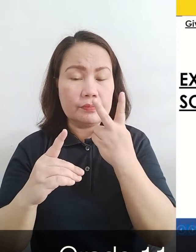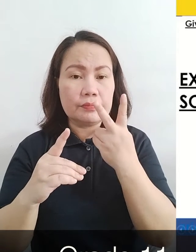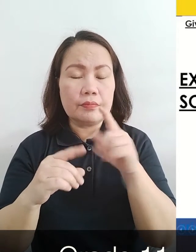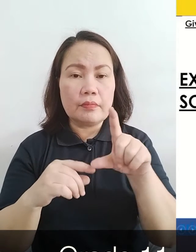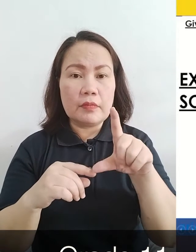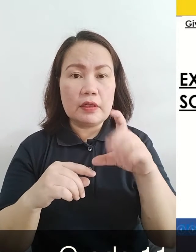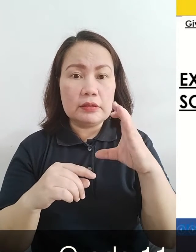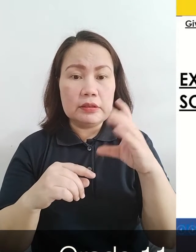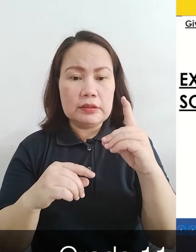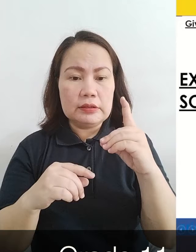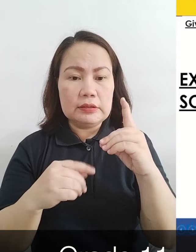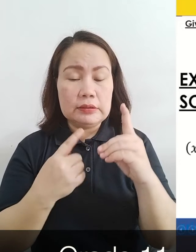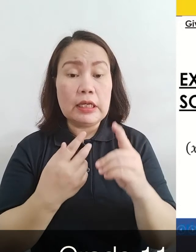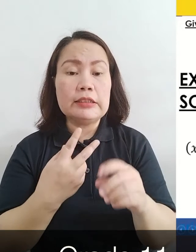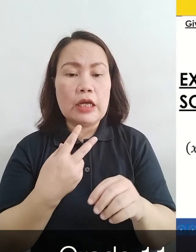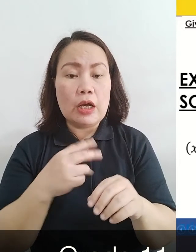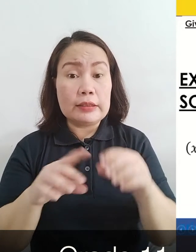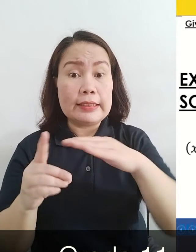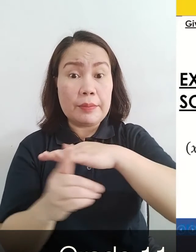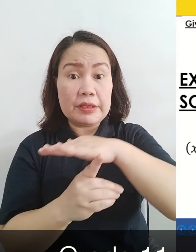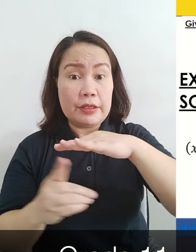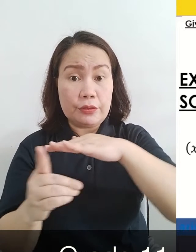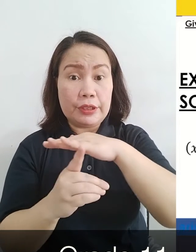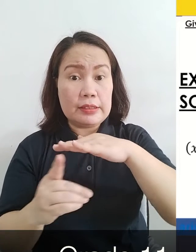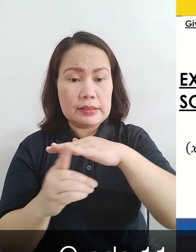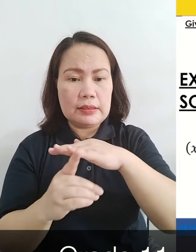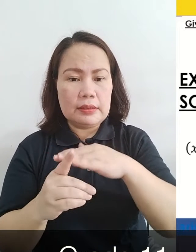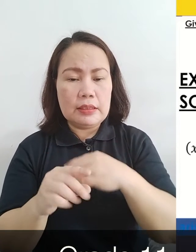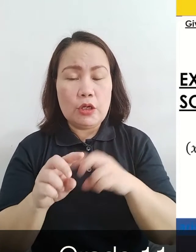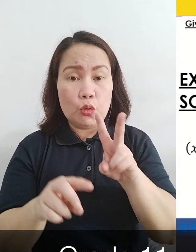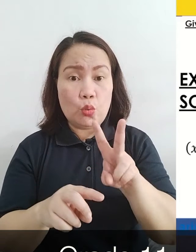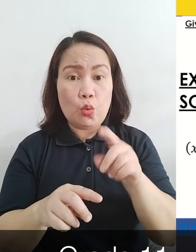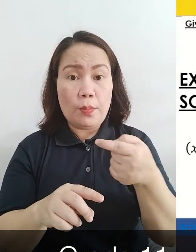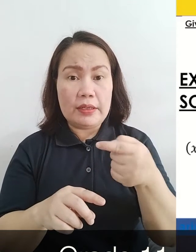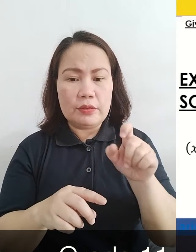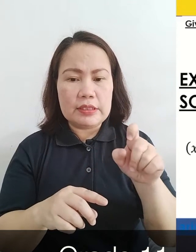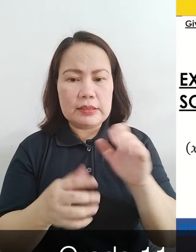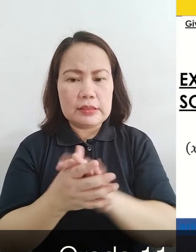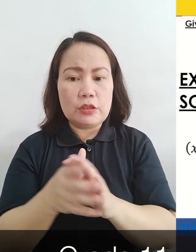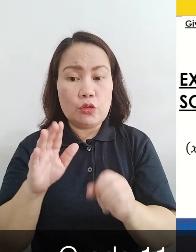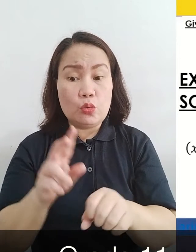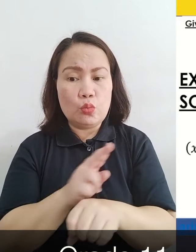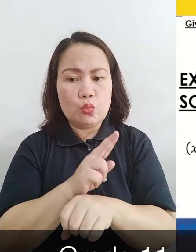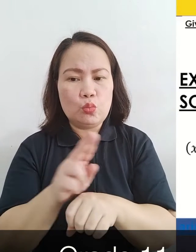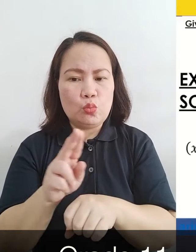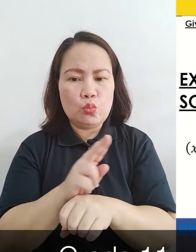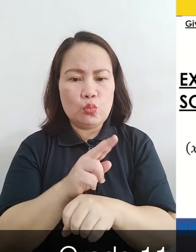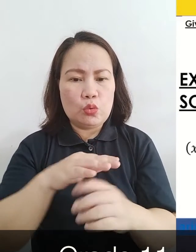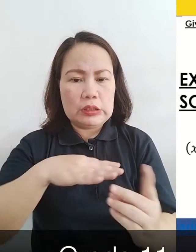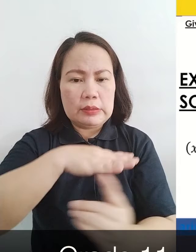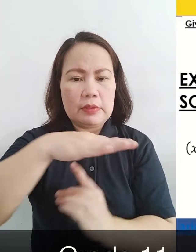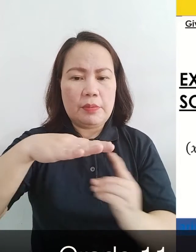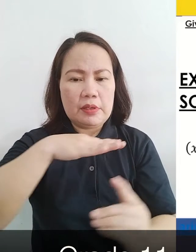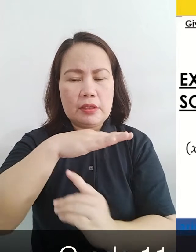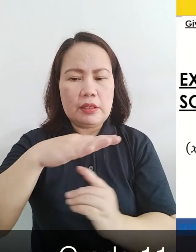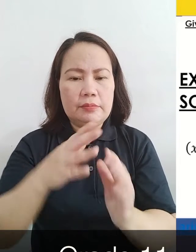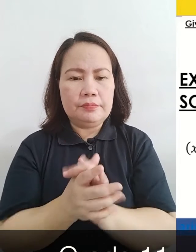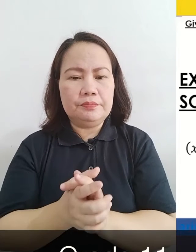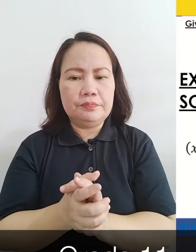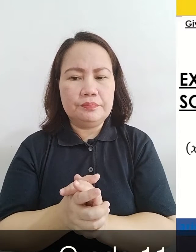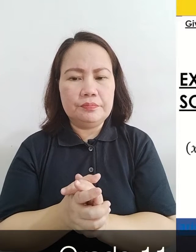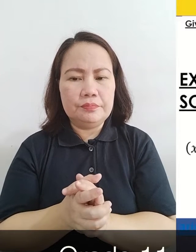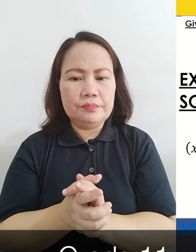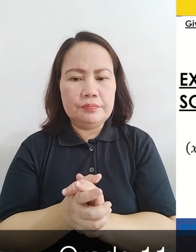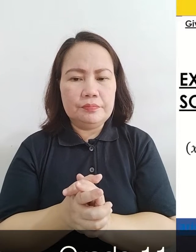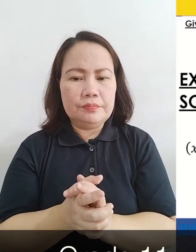2 minus x. So, gagamitin natin si 2 minus x and then, para hindi